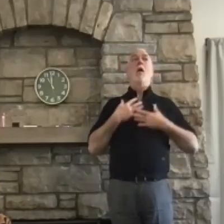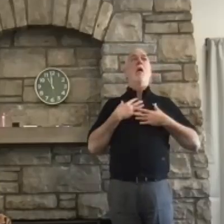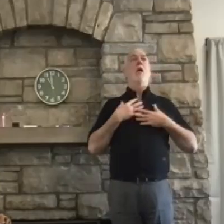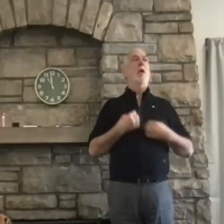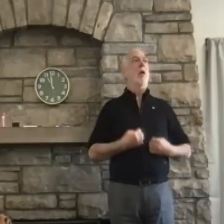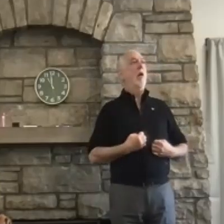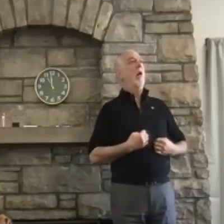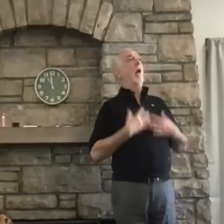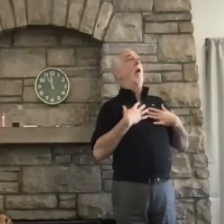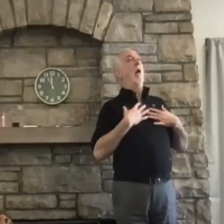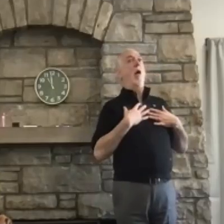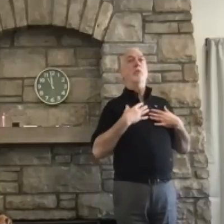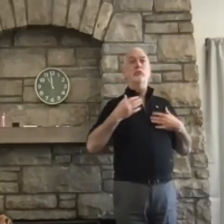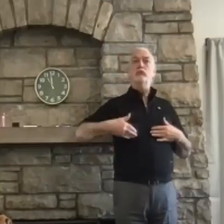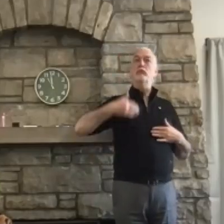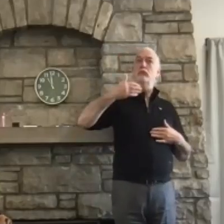on her journey.